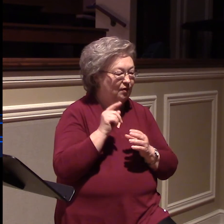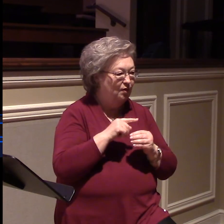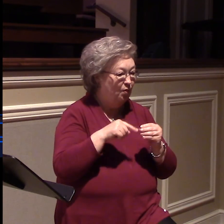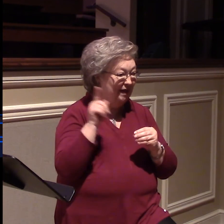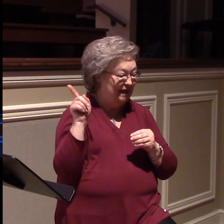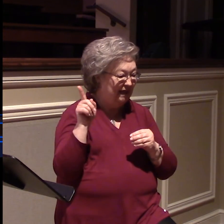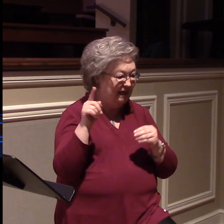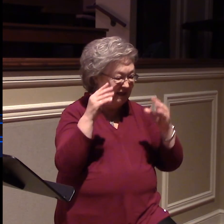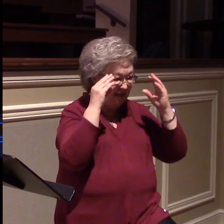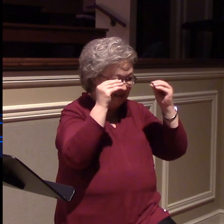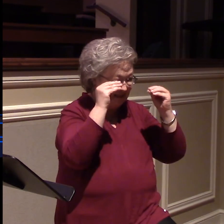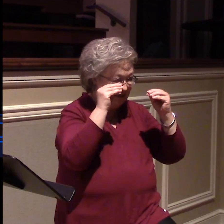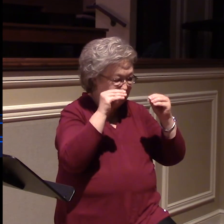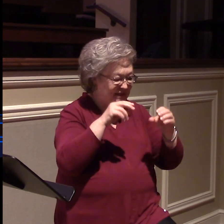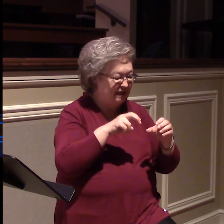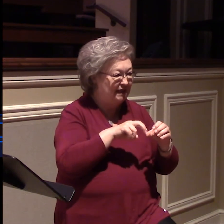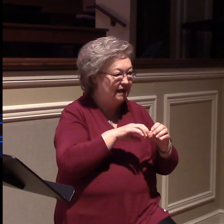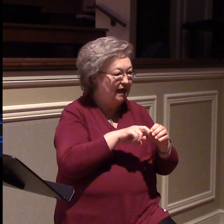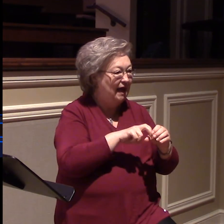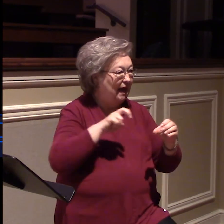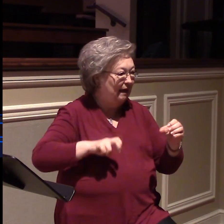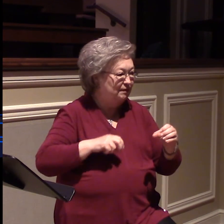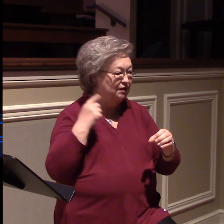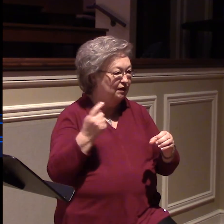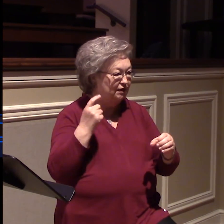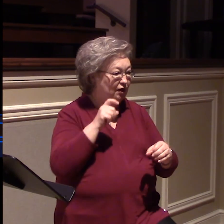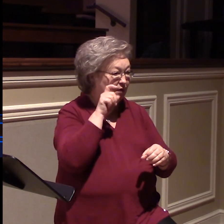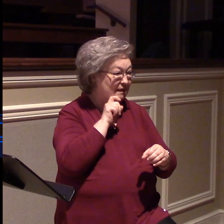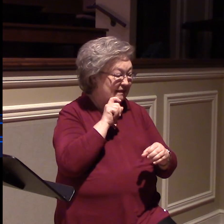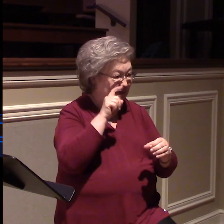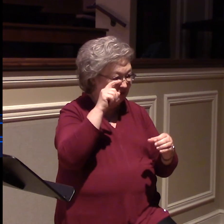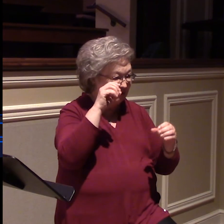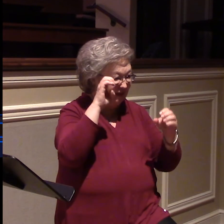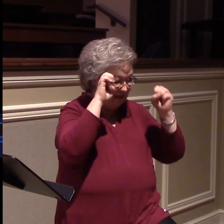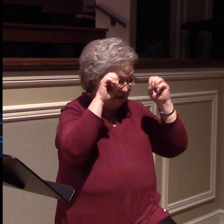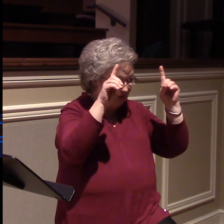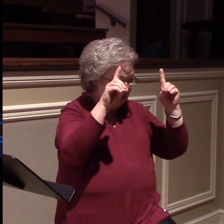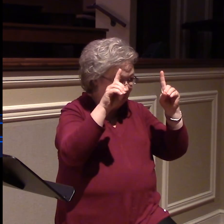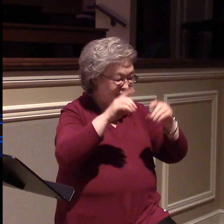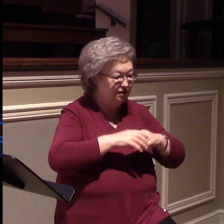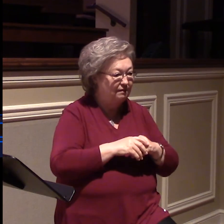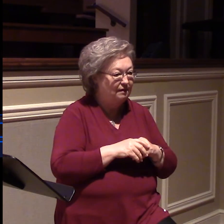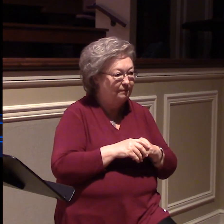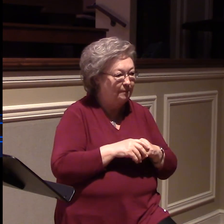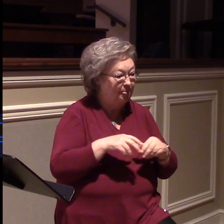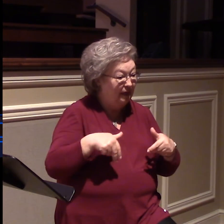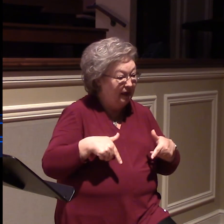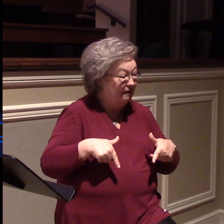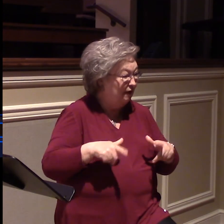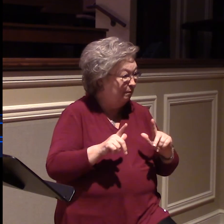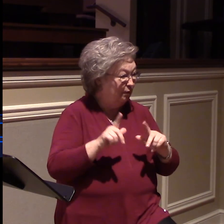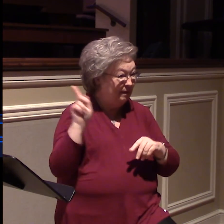the abstinence-only sex education course. They let me teach the abstinence-only